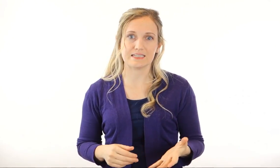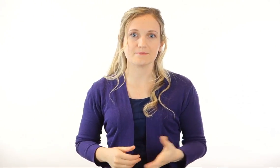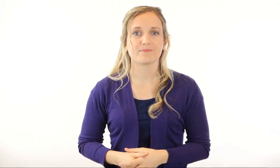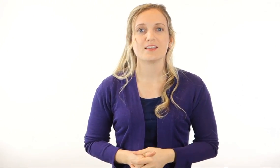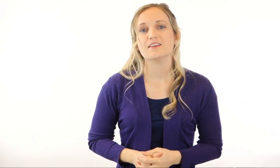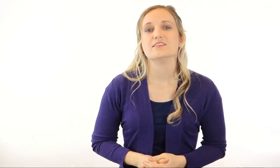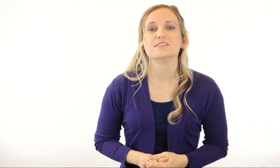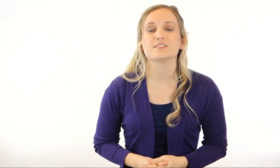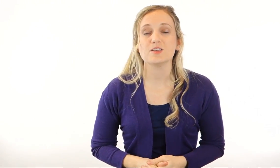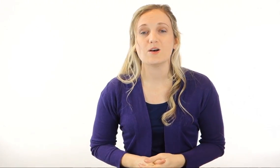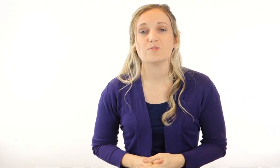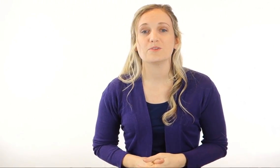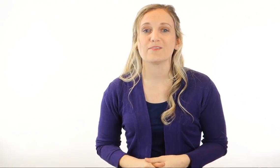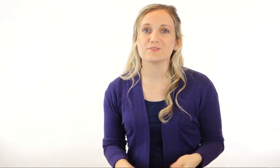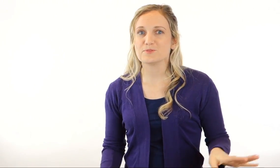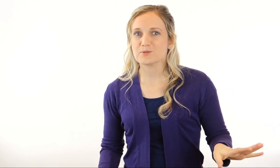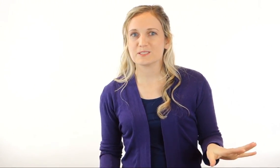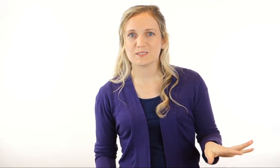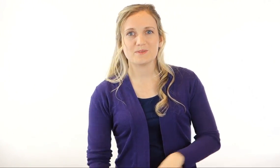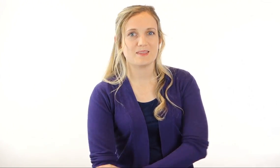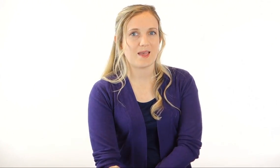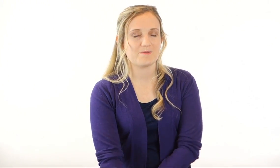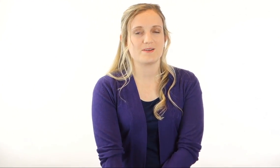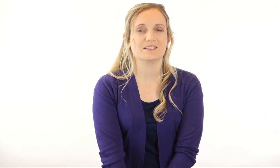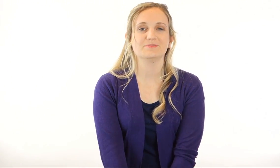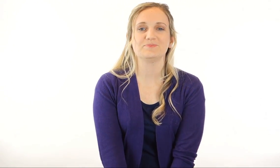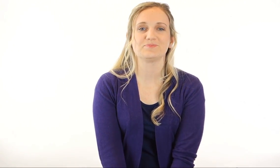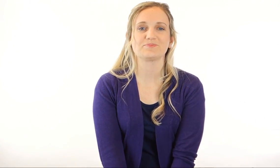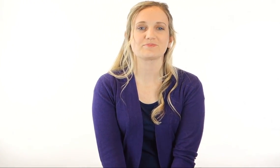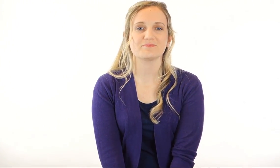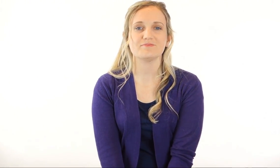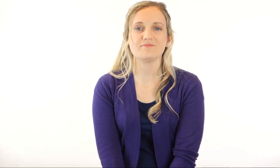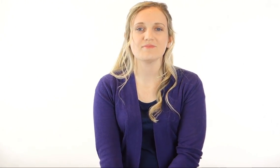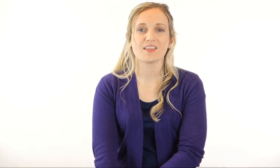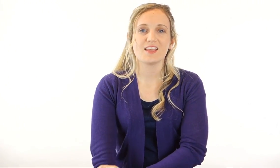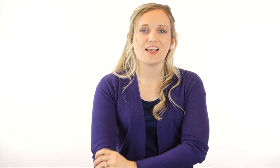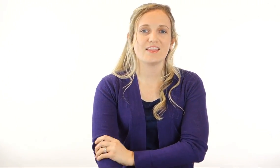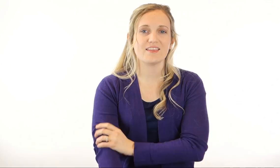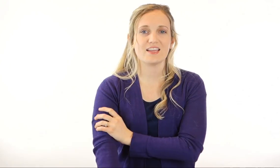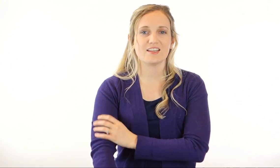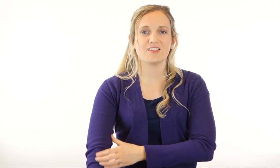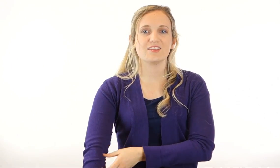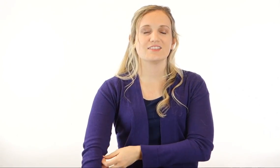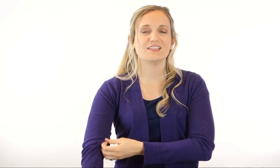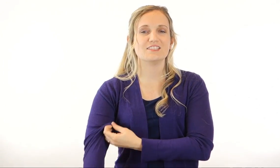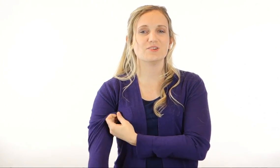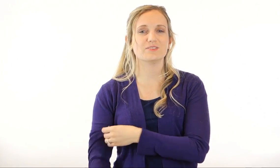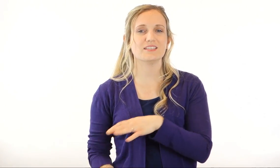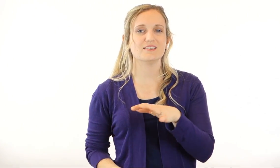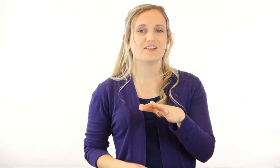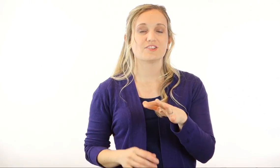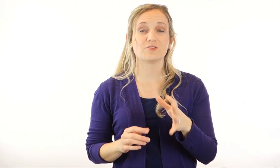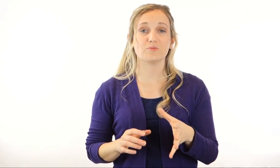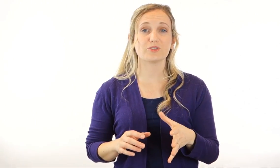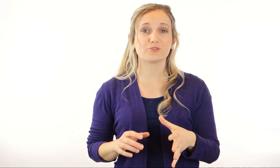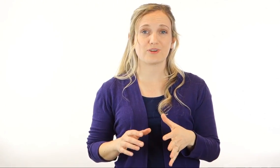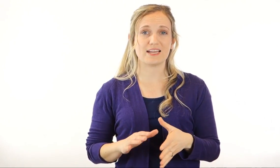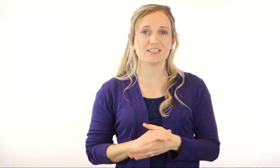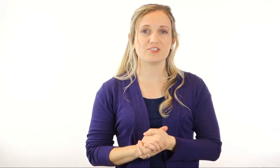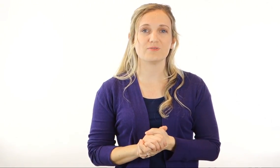need. So we have some choices with that one. And then, and don't get, so the word great, don't